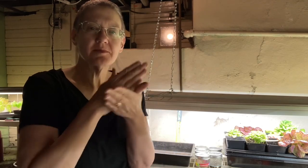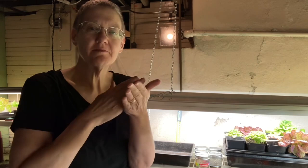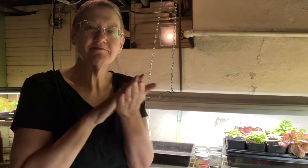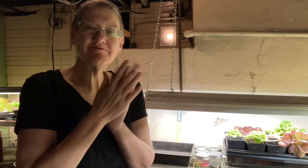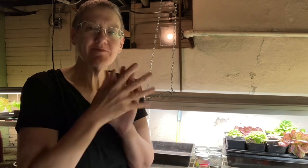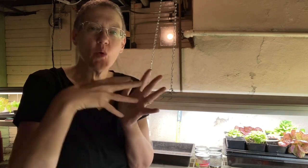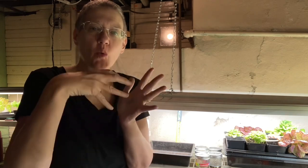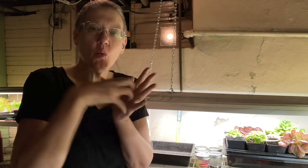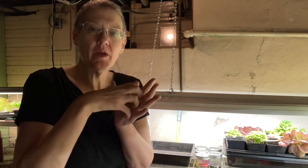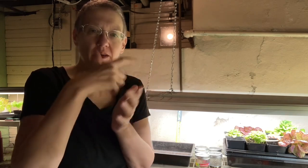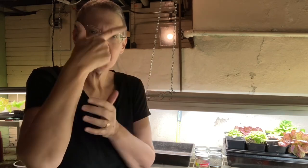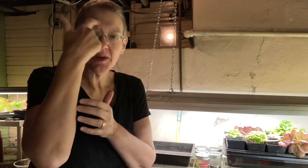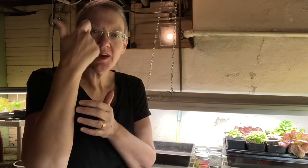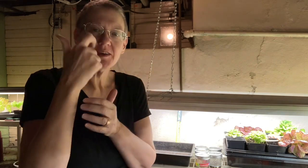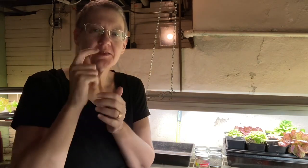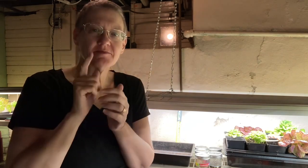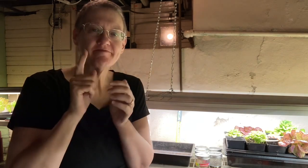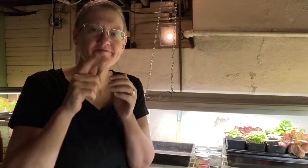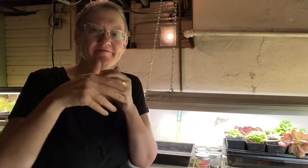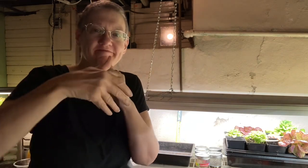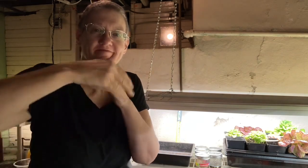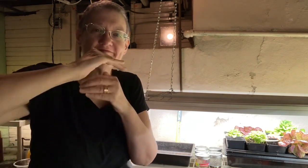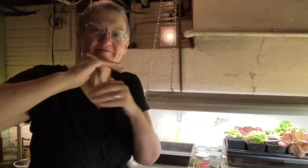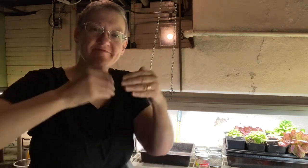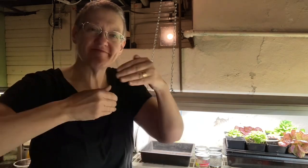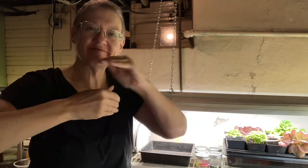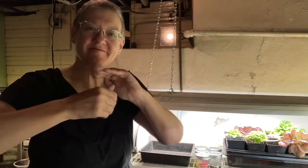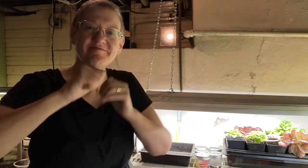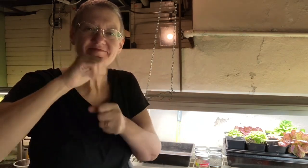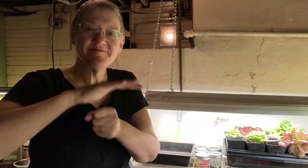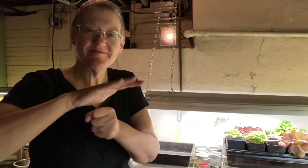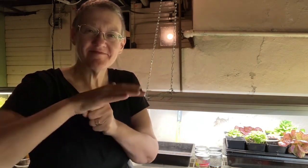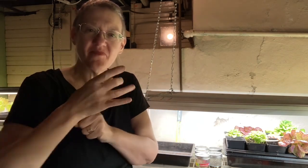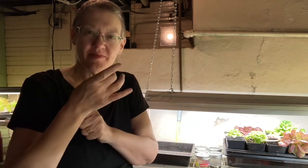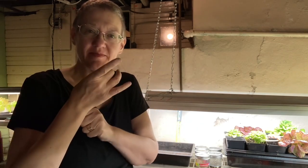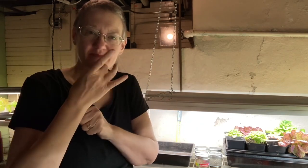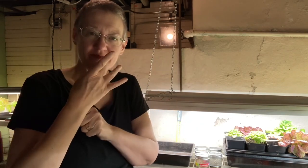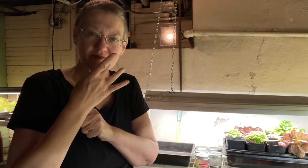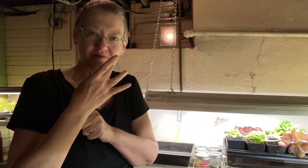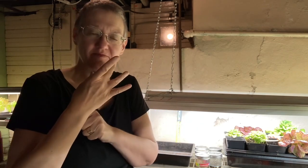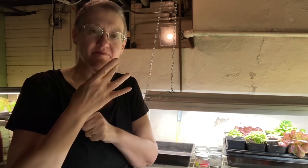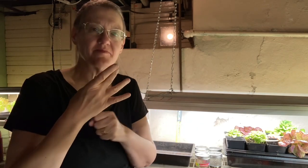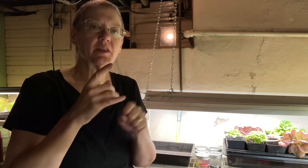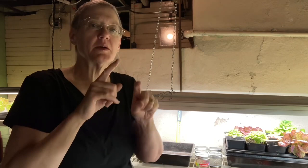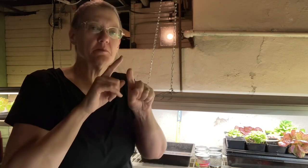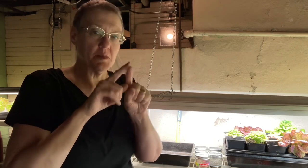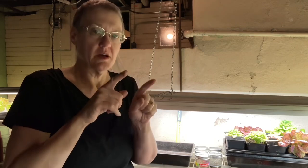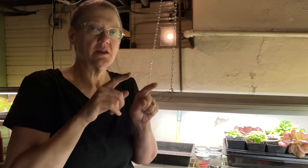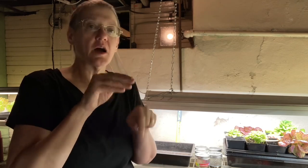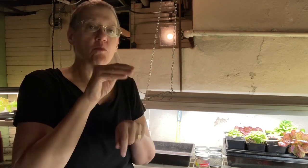I left them in the soil blockers for 3 weeks, and some of them got shaded by the bigger leaves.